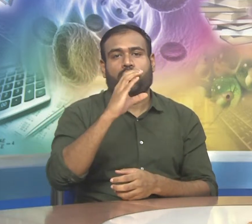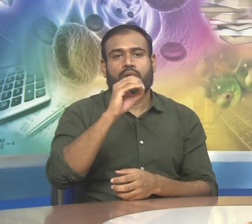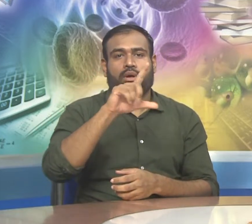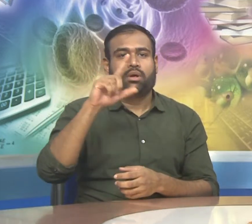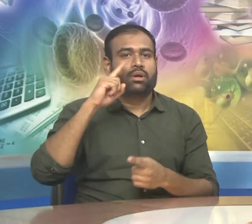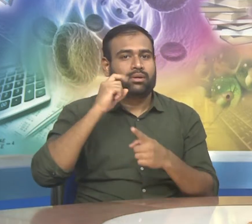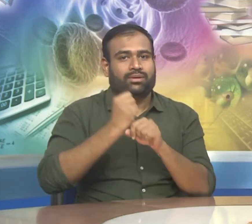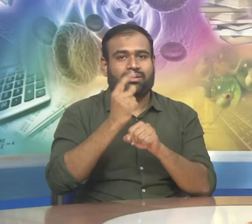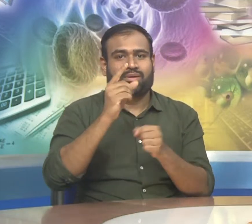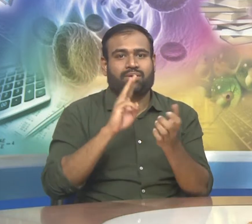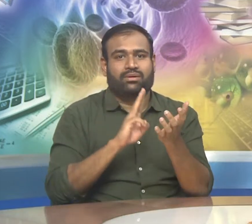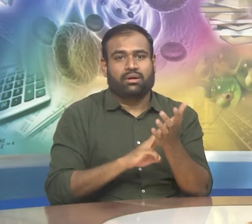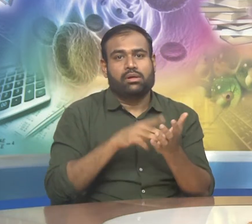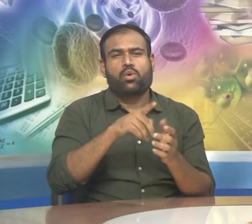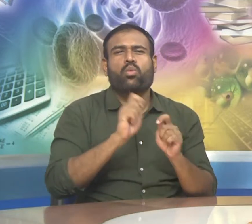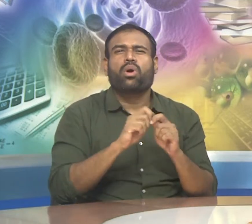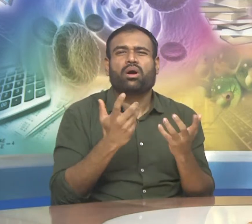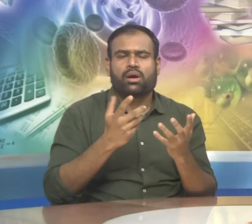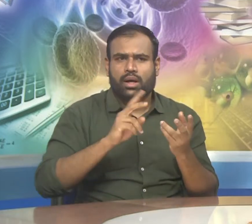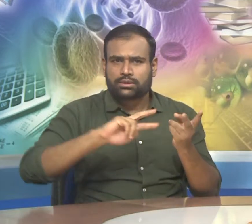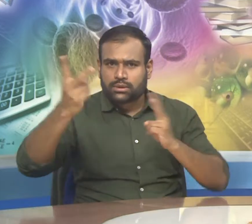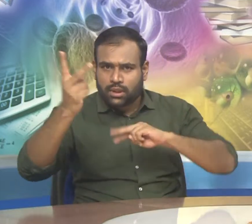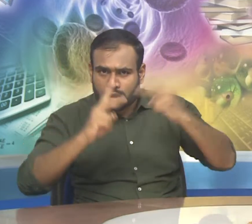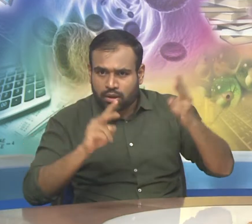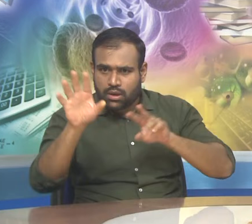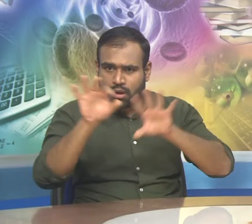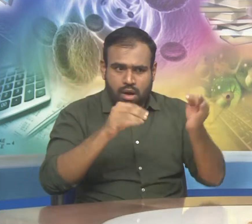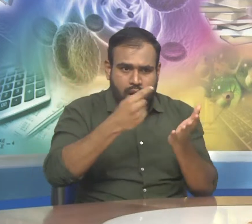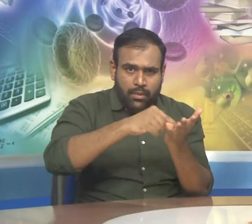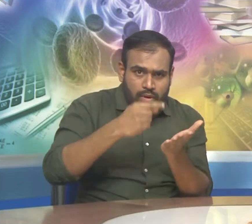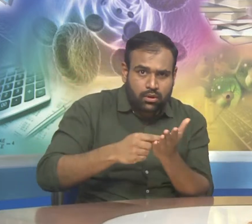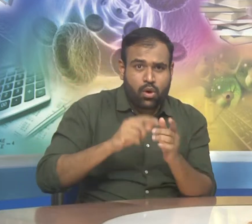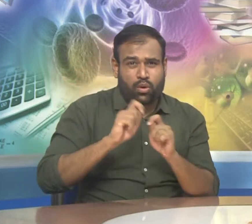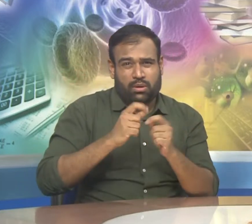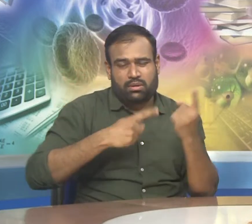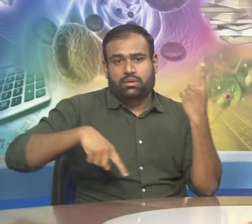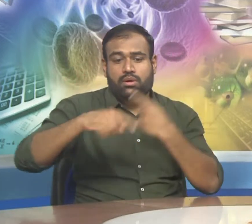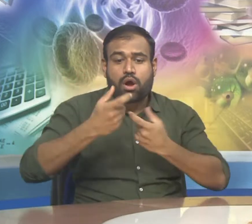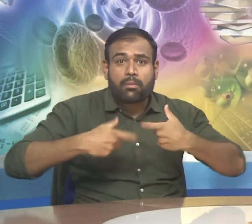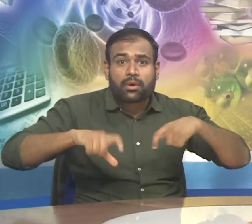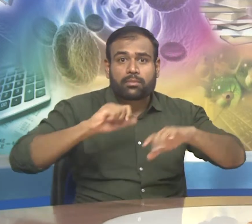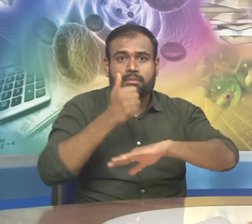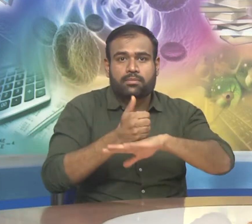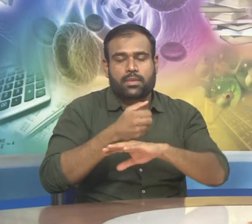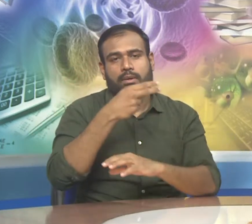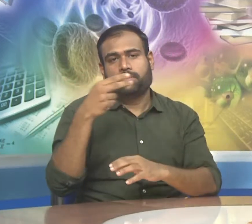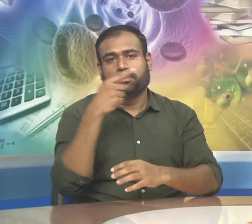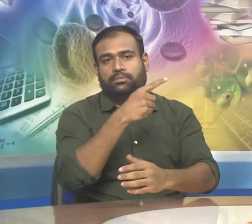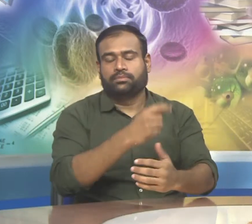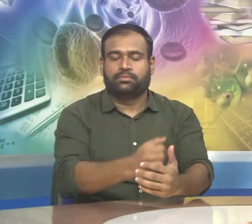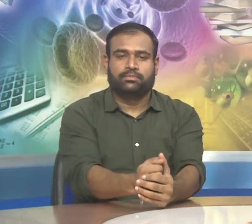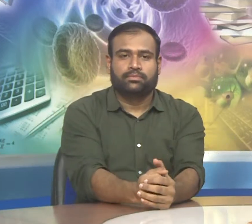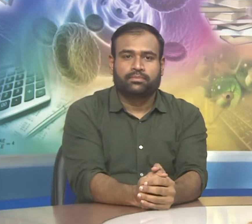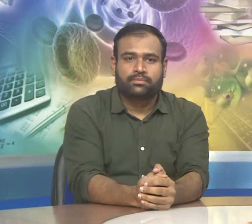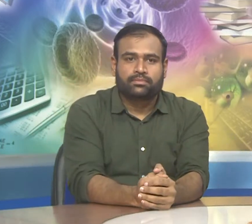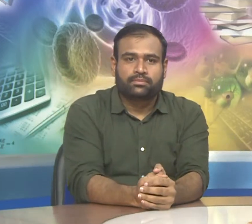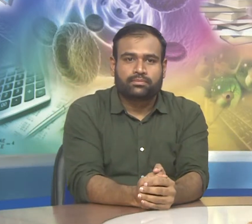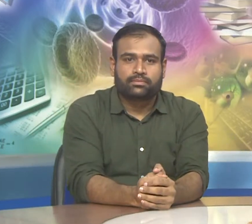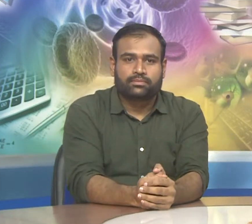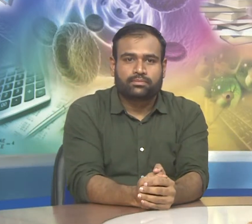1993 ruling as reinterpreted in 1999 by the Supreme Court. This